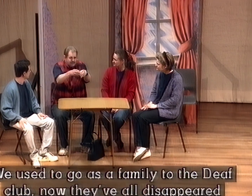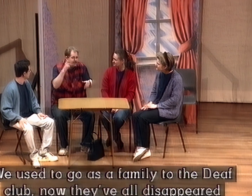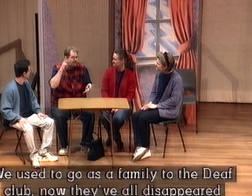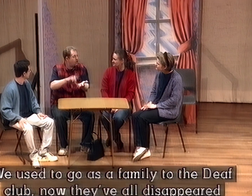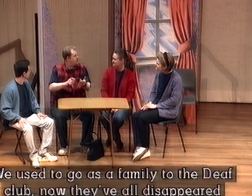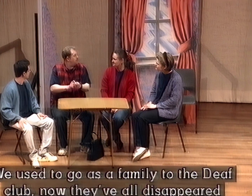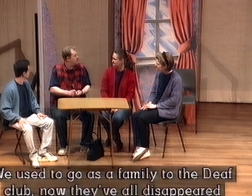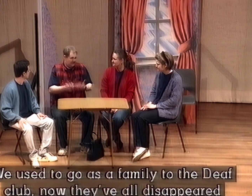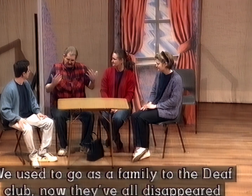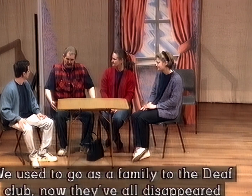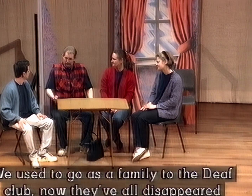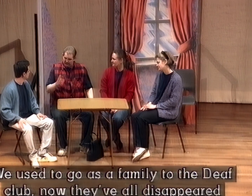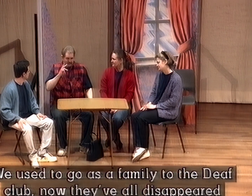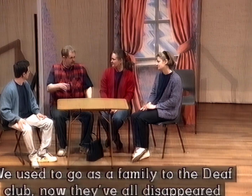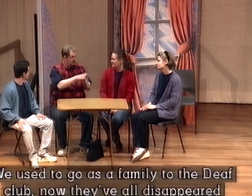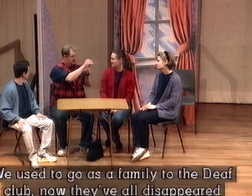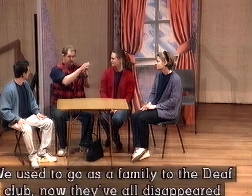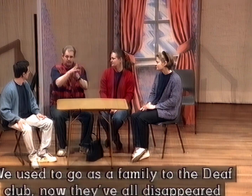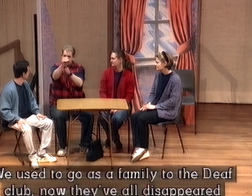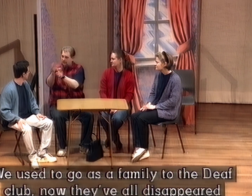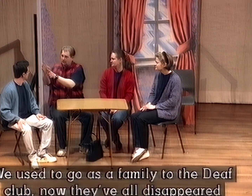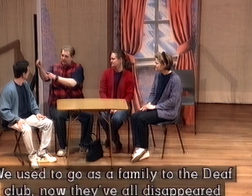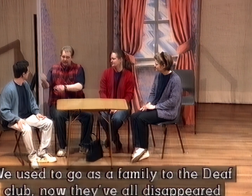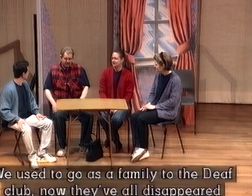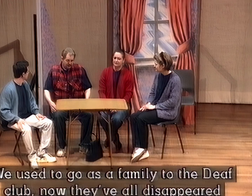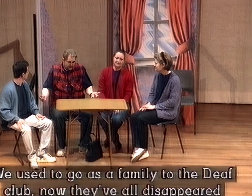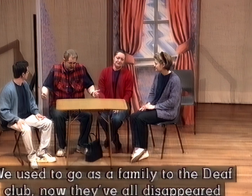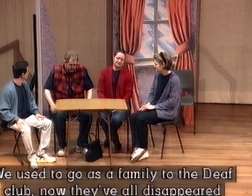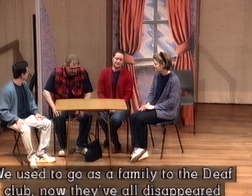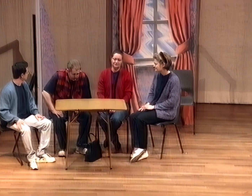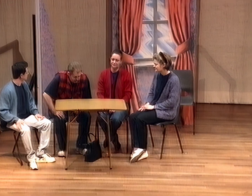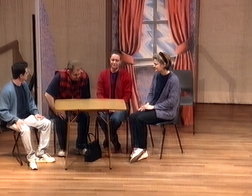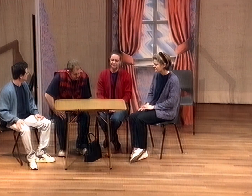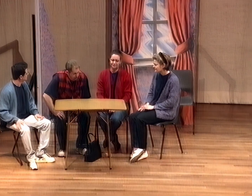We always used to go as a family to the Deaf Club. Now, look, they've all disappeared.